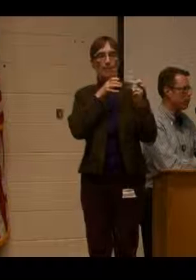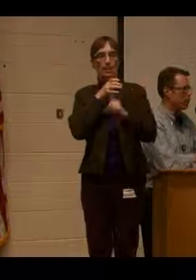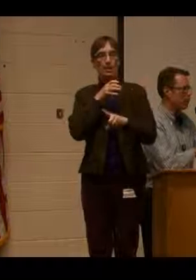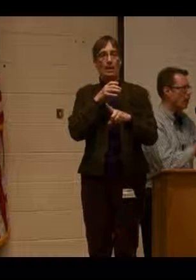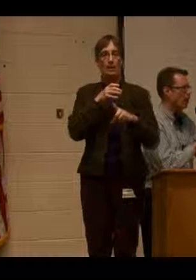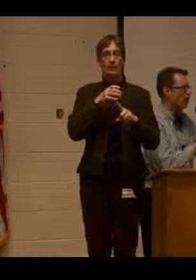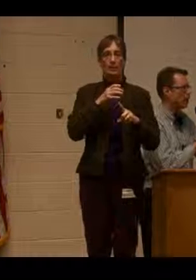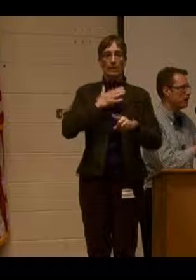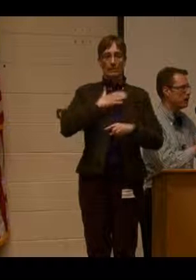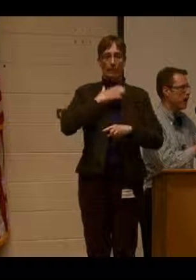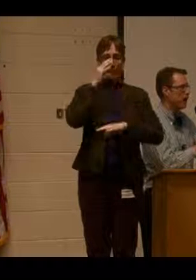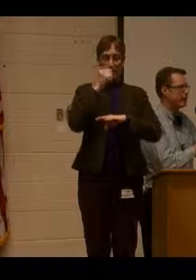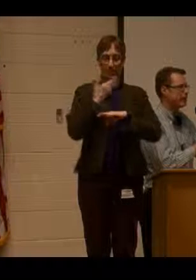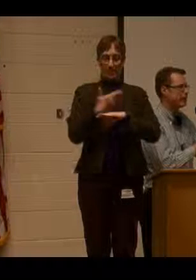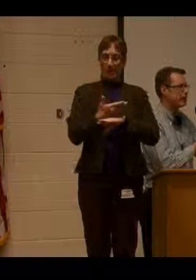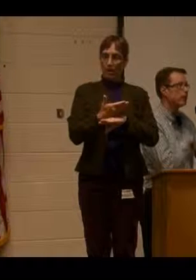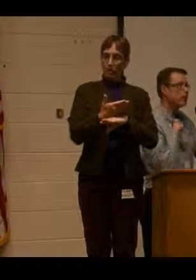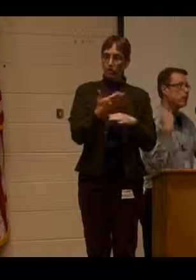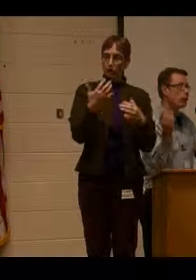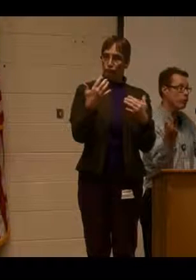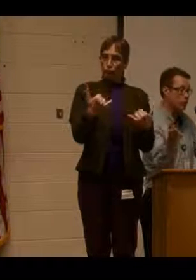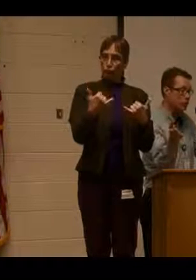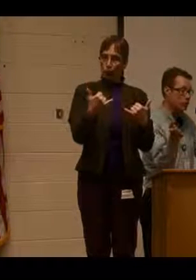can continue for next year.